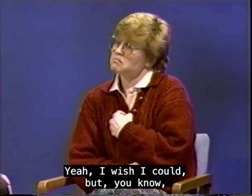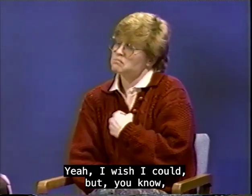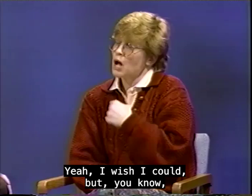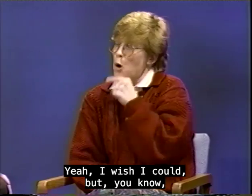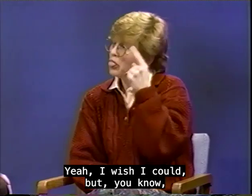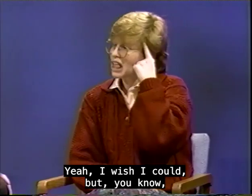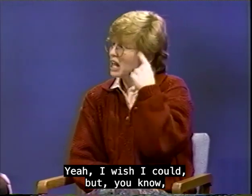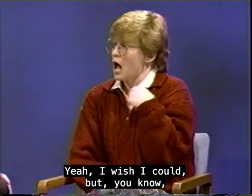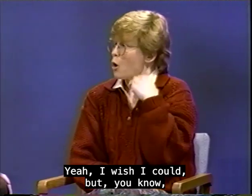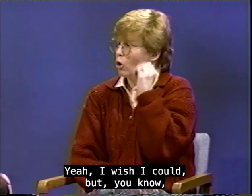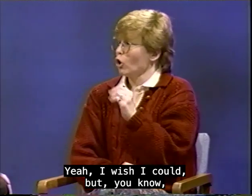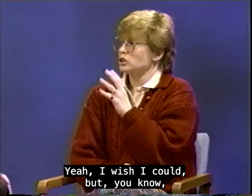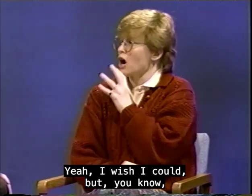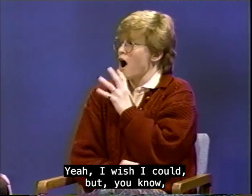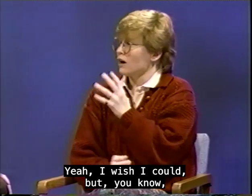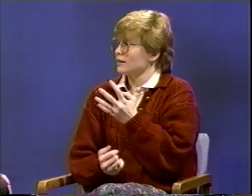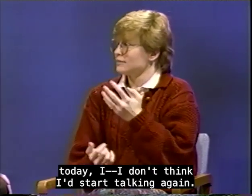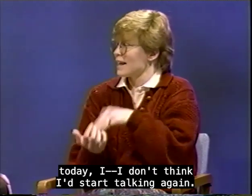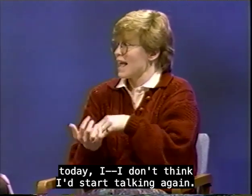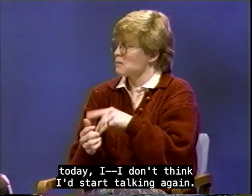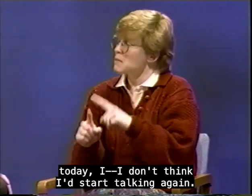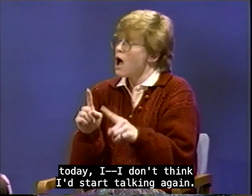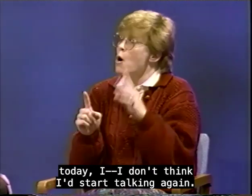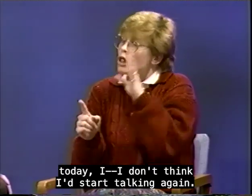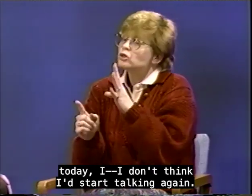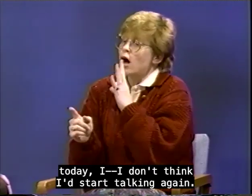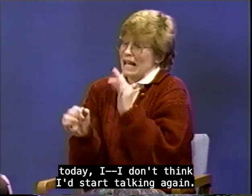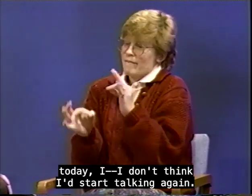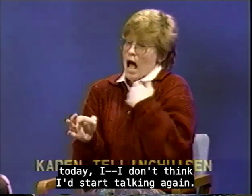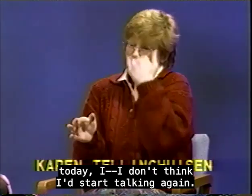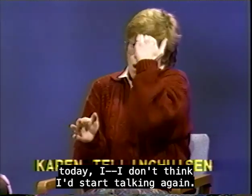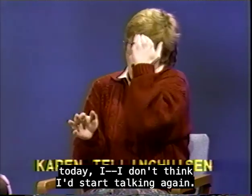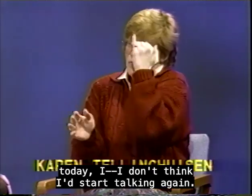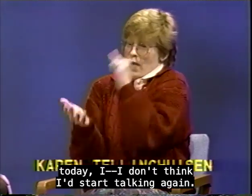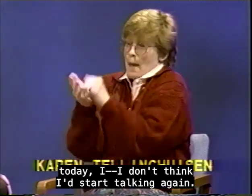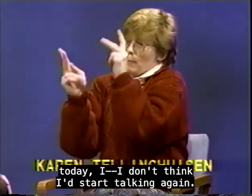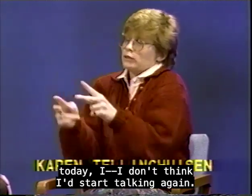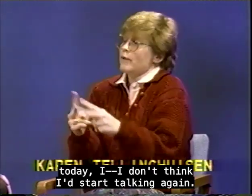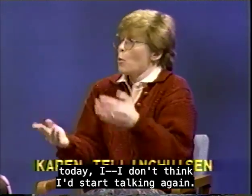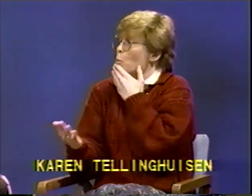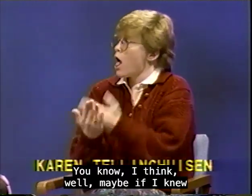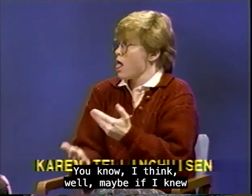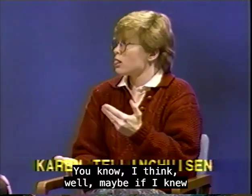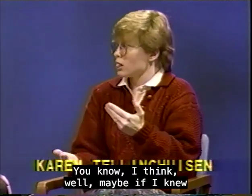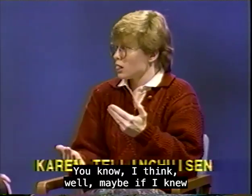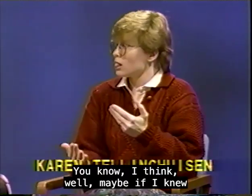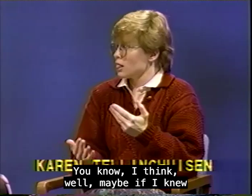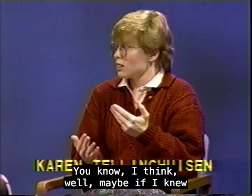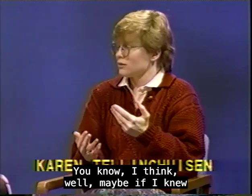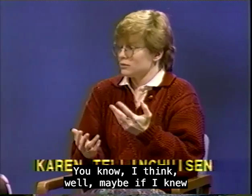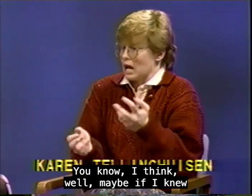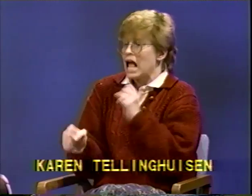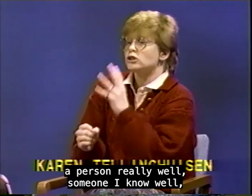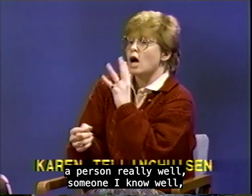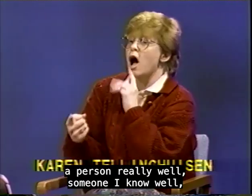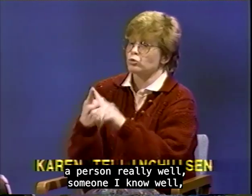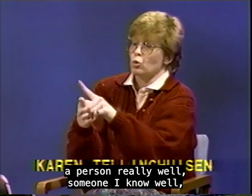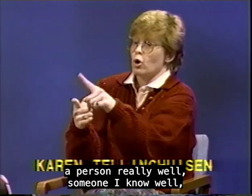Yeah, I wish I could, but, you know, today I don't think I'd start talking again. You know, I think, well, maybe if I knew a person really